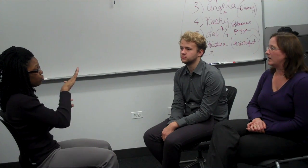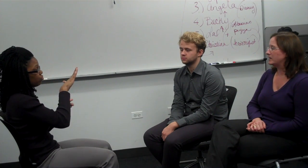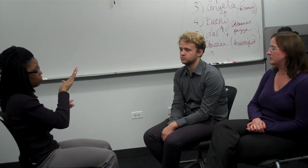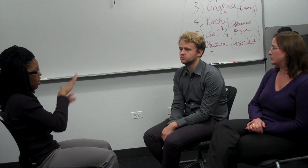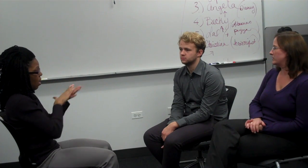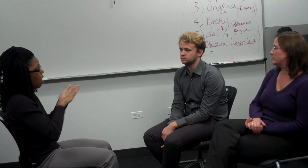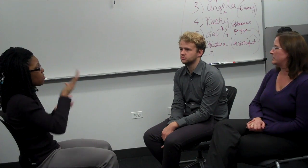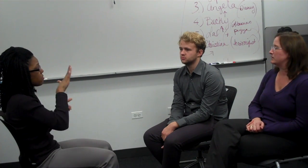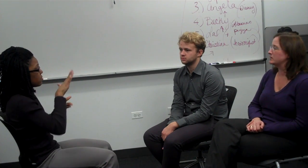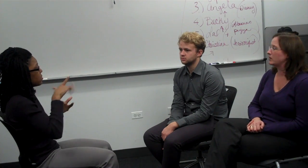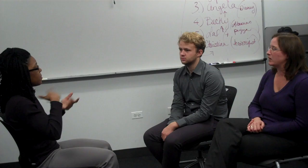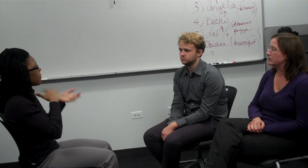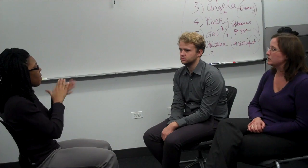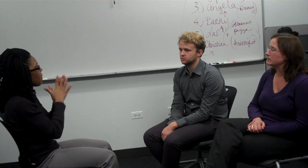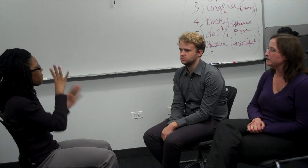I didn't join the theater until college.